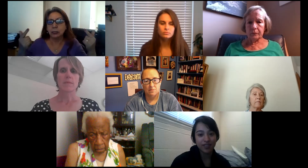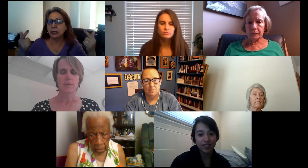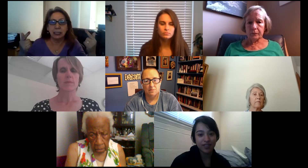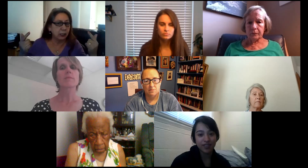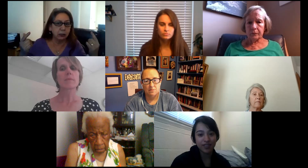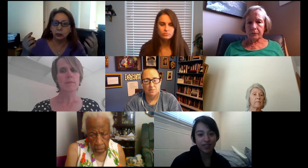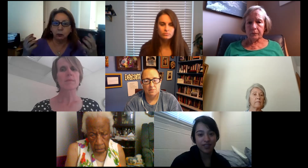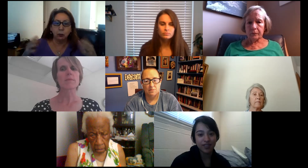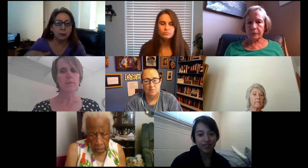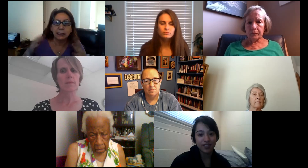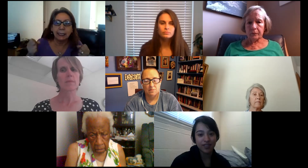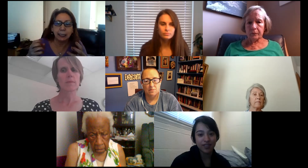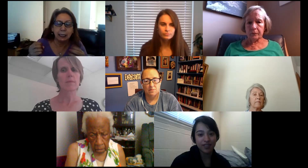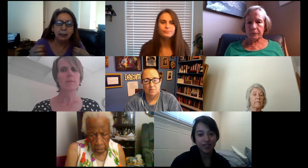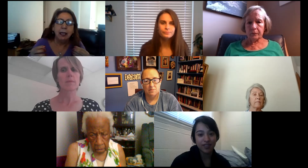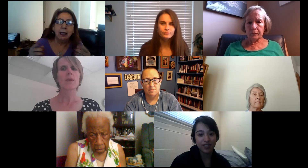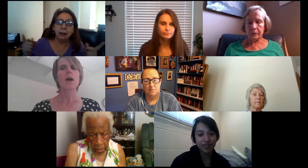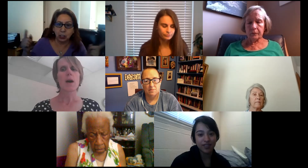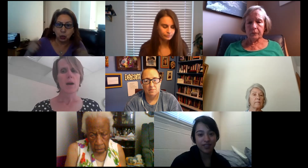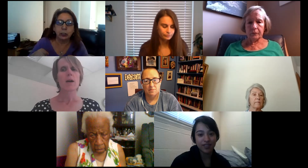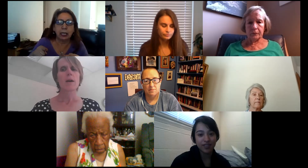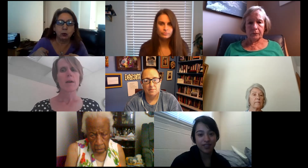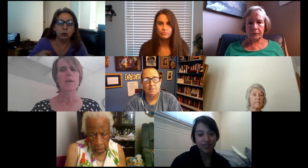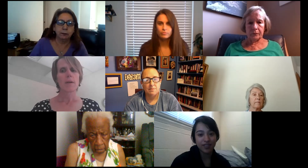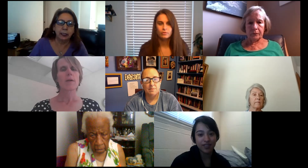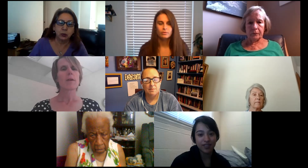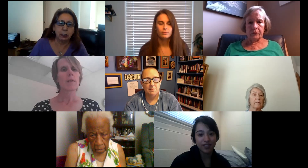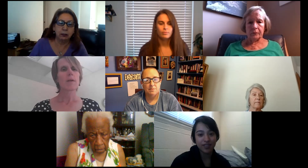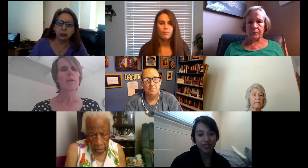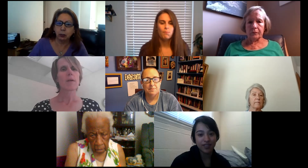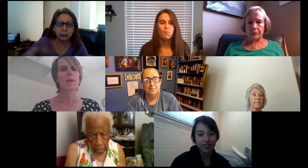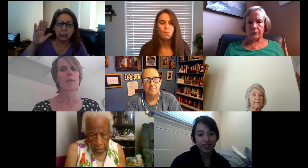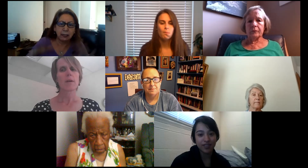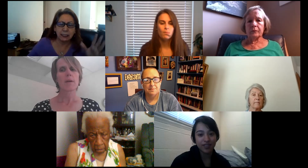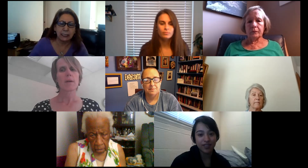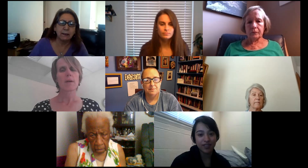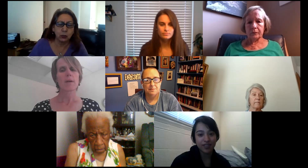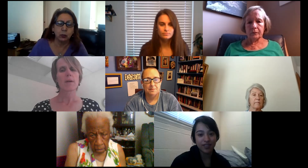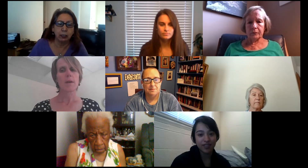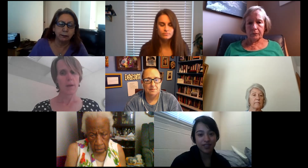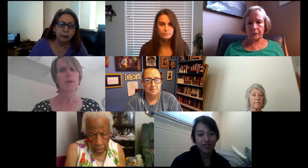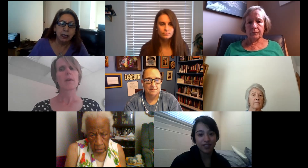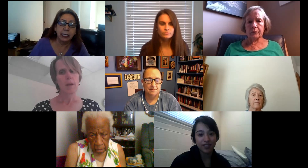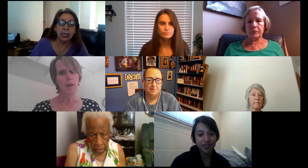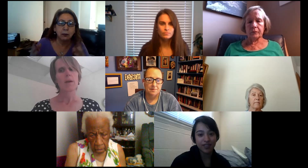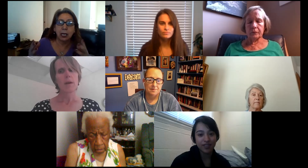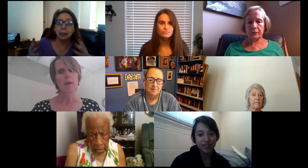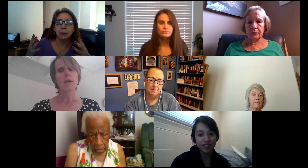that didn't grow up signing. They joined that group as well. So there was a lot of activities going on. And I